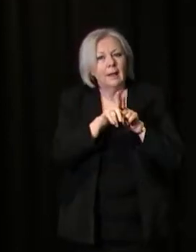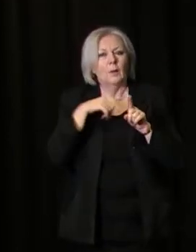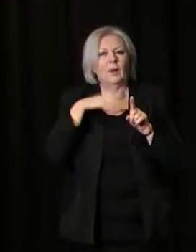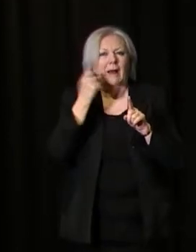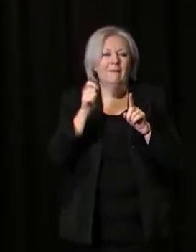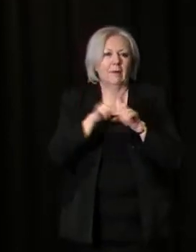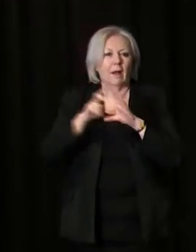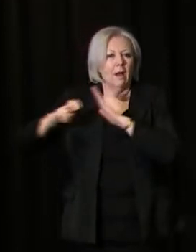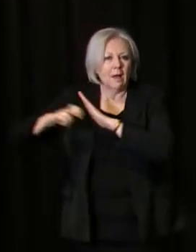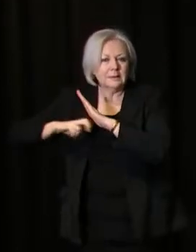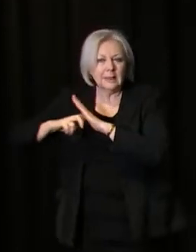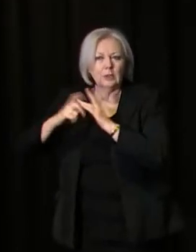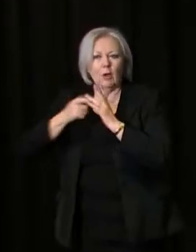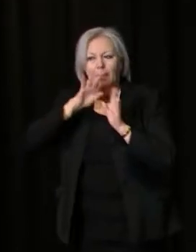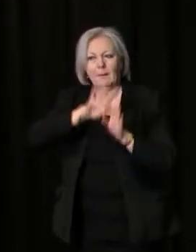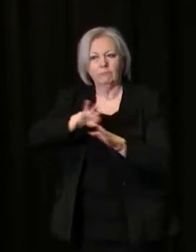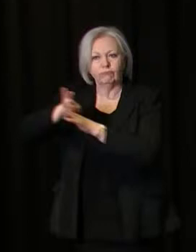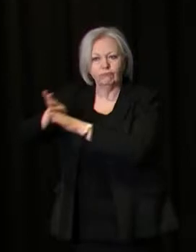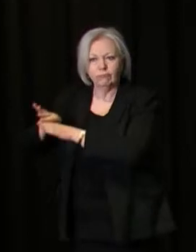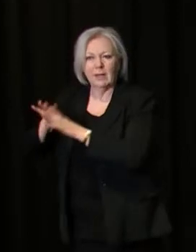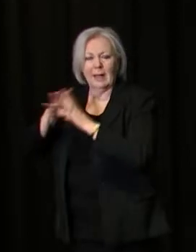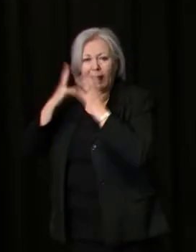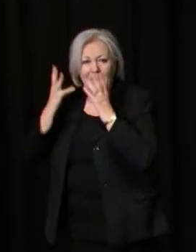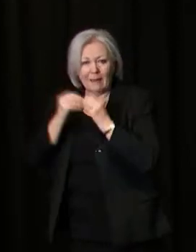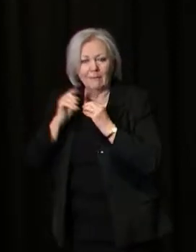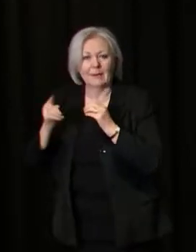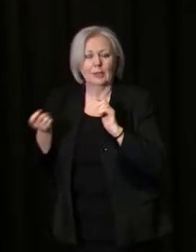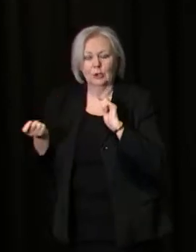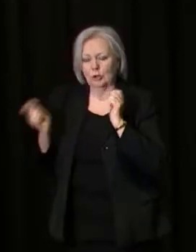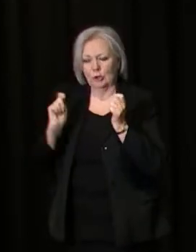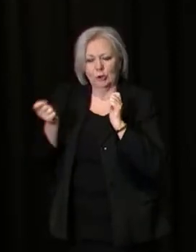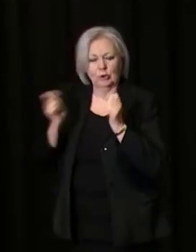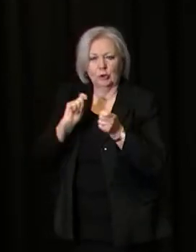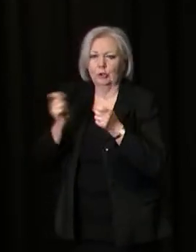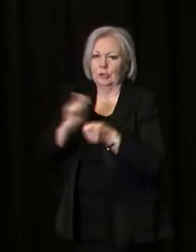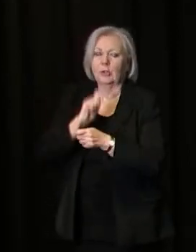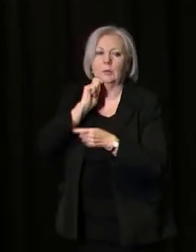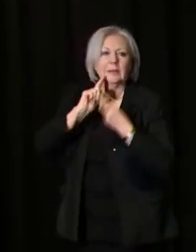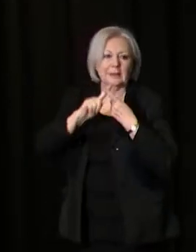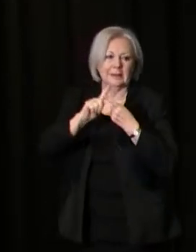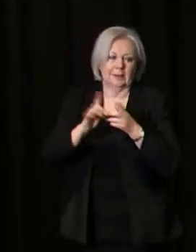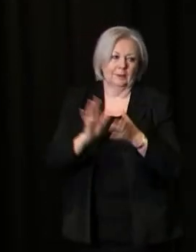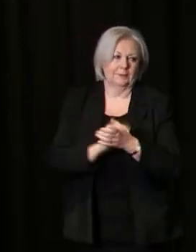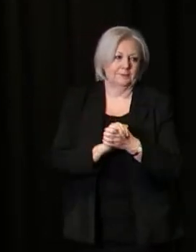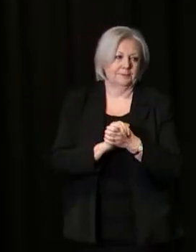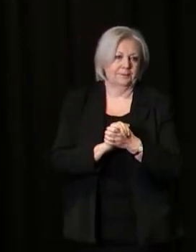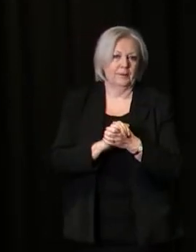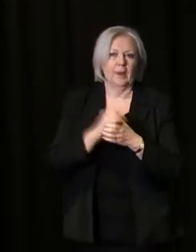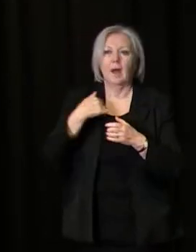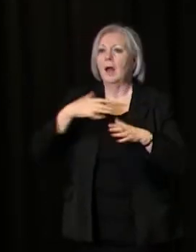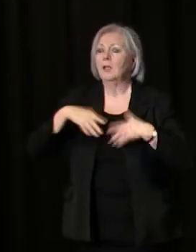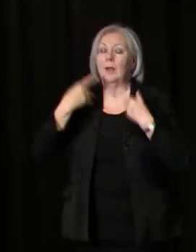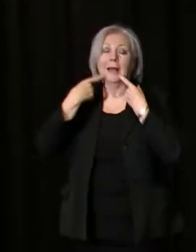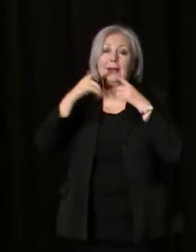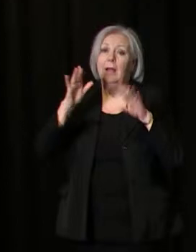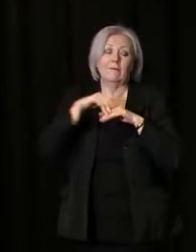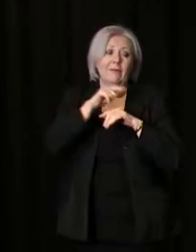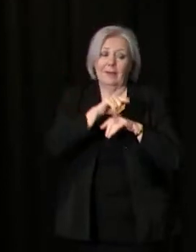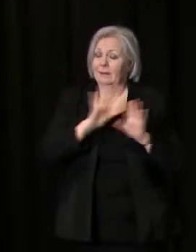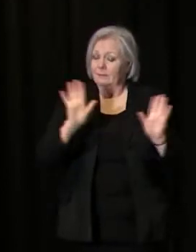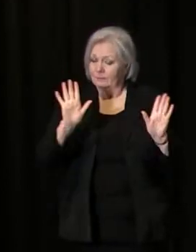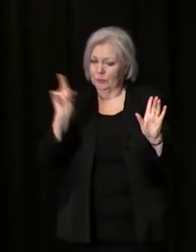ISO, definitions of close contacts, all of those things have changed and they will continue to change. I'm not here today to make announcements about that, nor am I